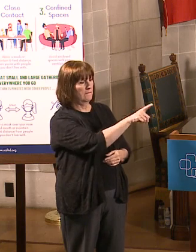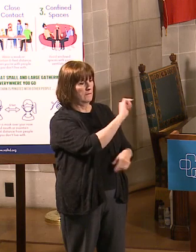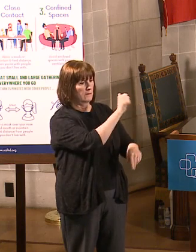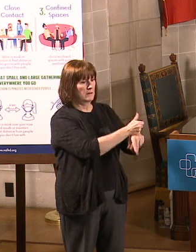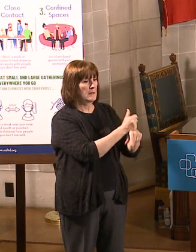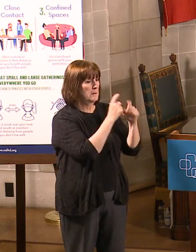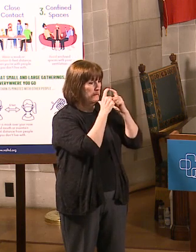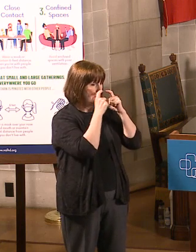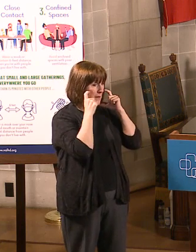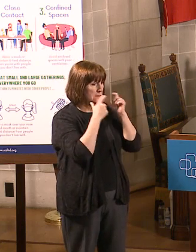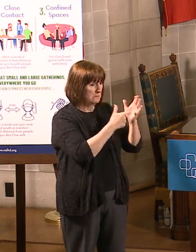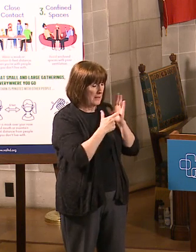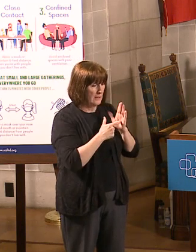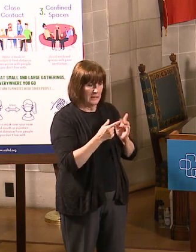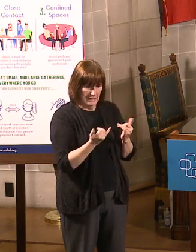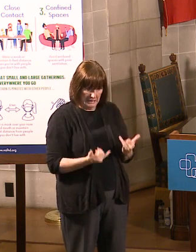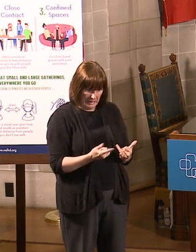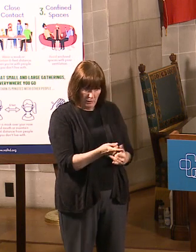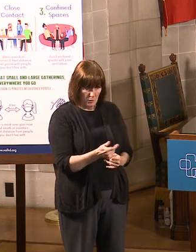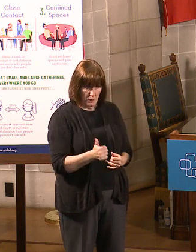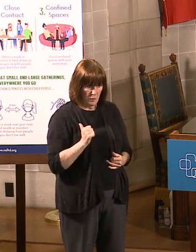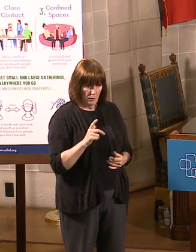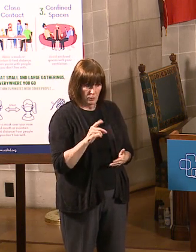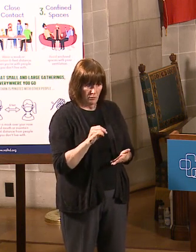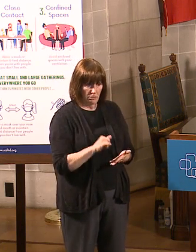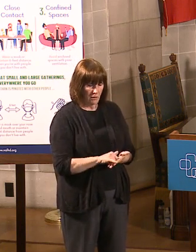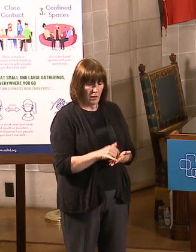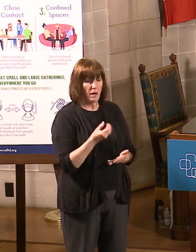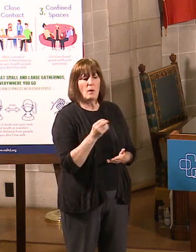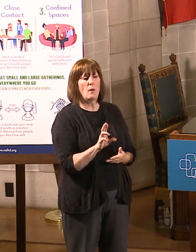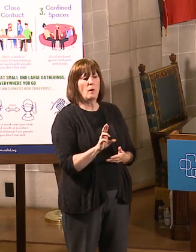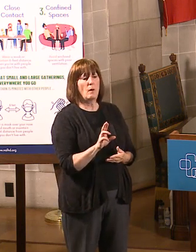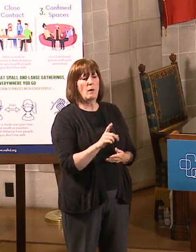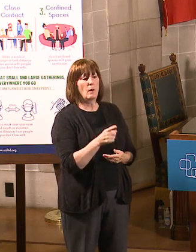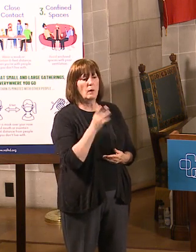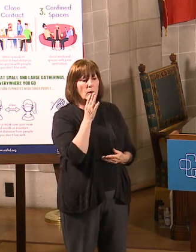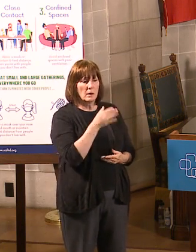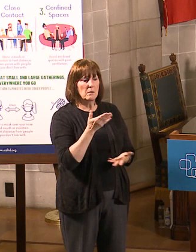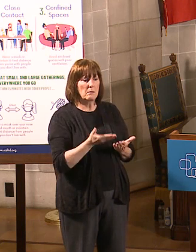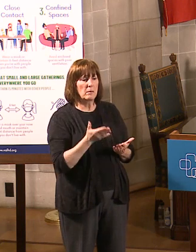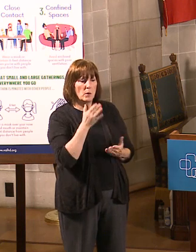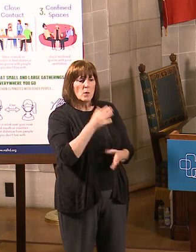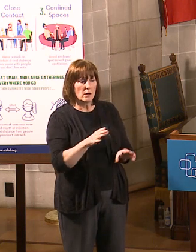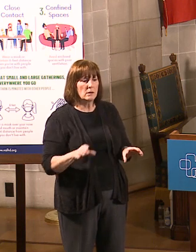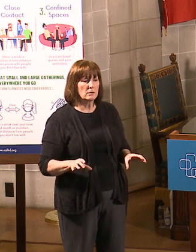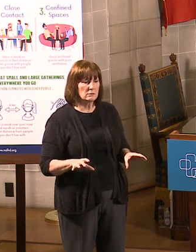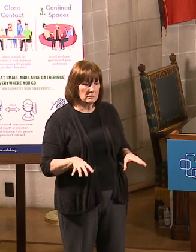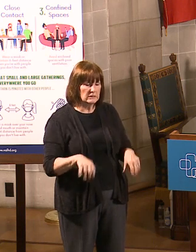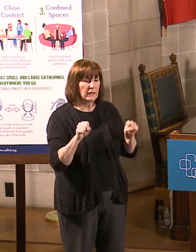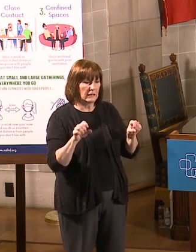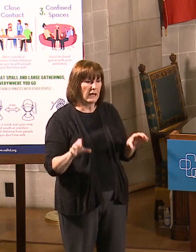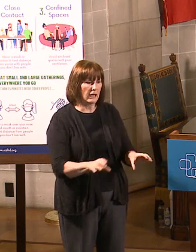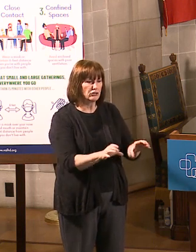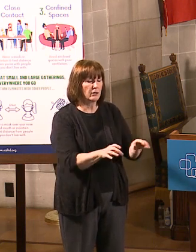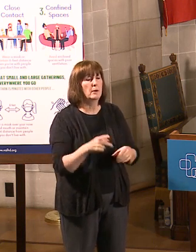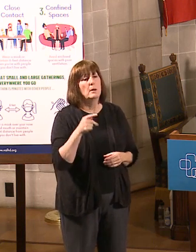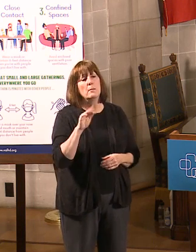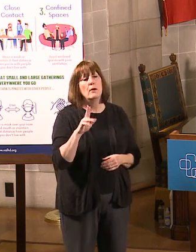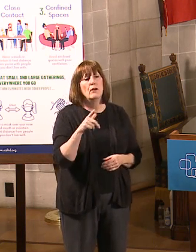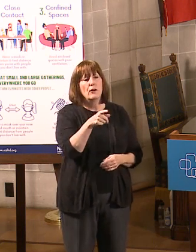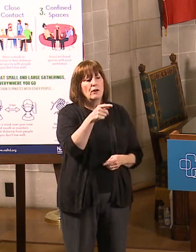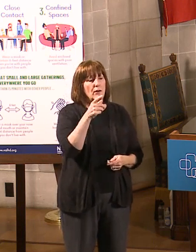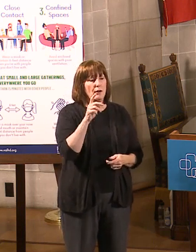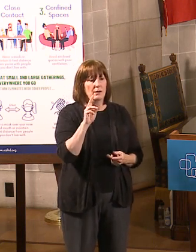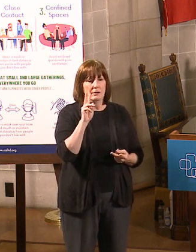Are you saying now you wouldn't do anything like that, or are you saying now you might take action like that? Well, Paul, I think you're misremembering